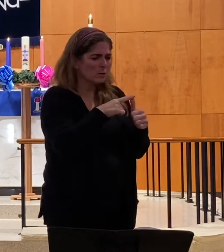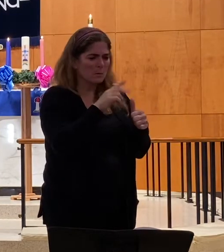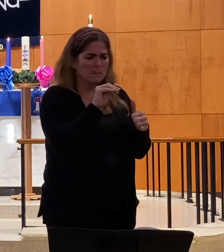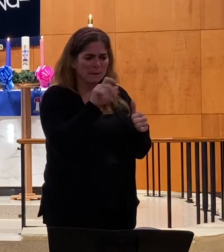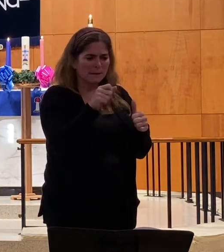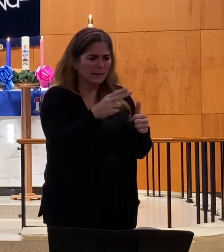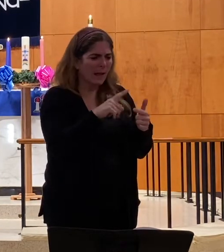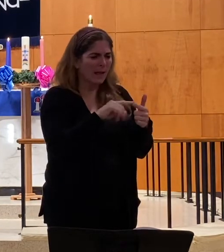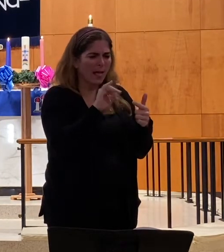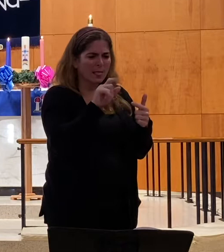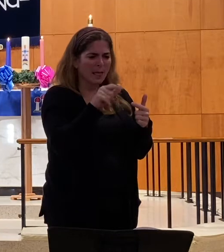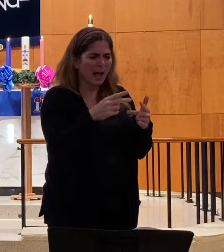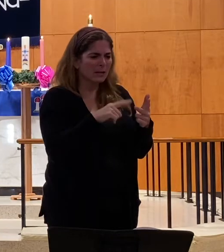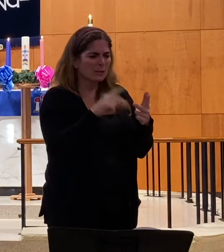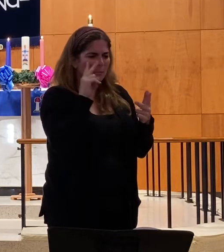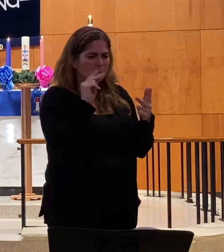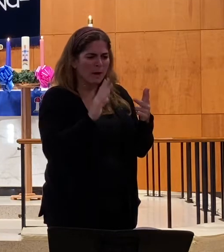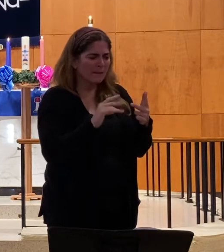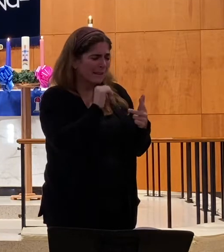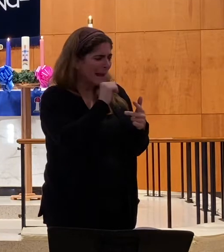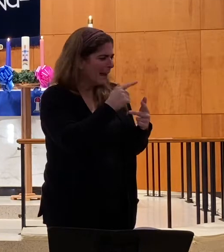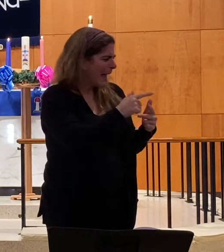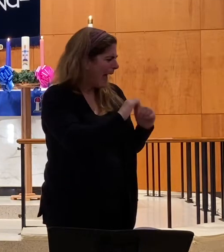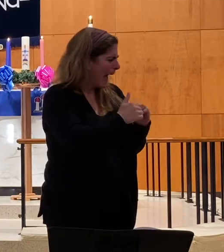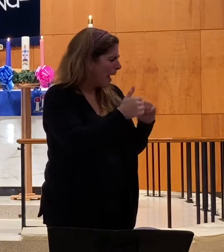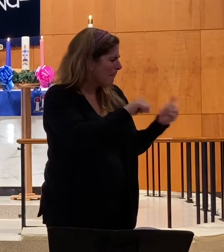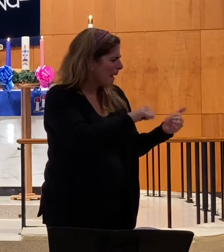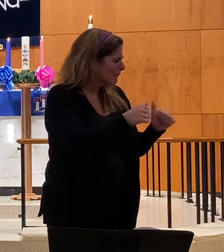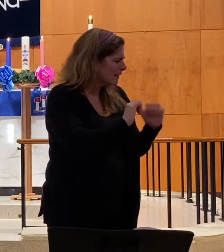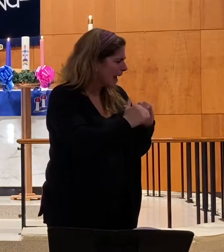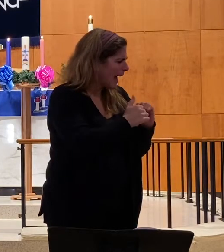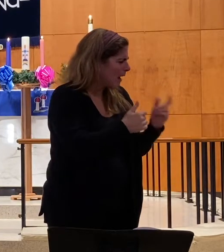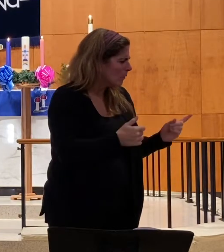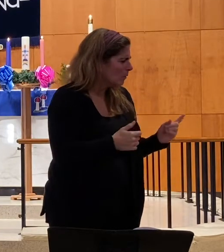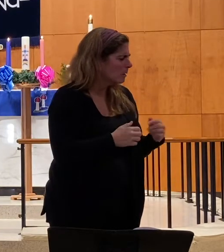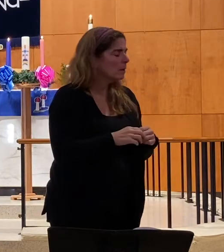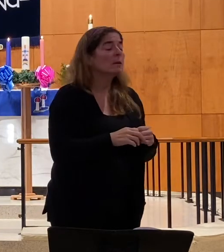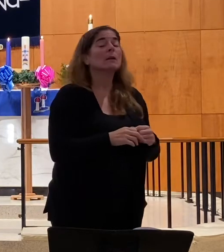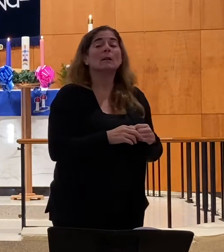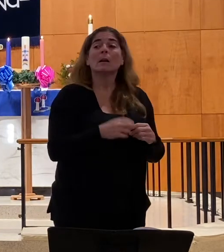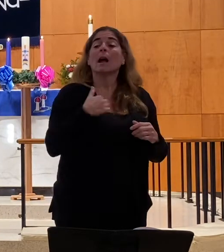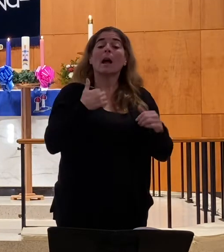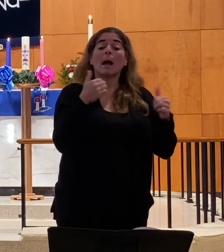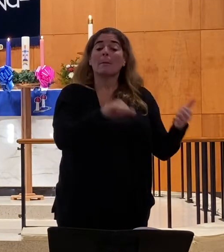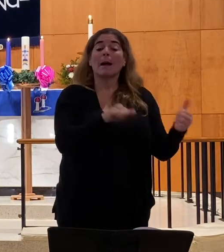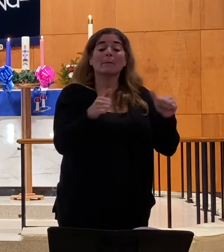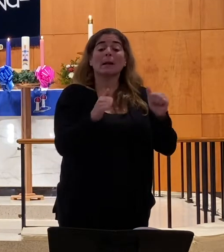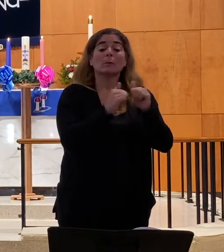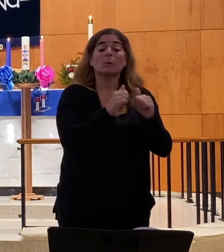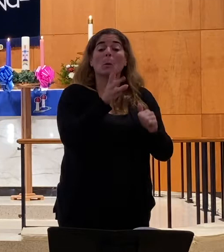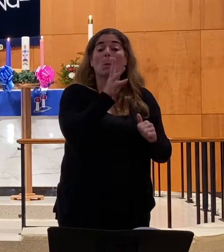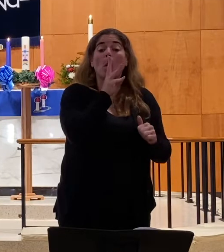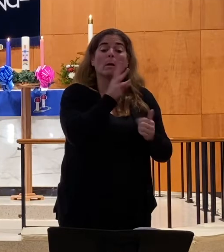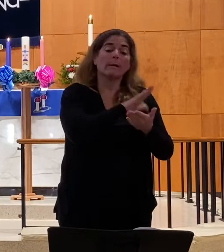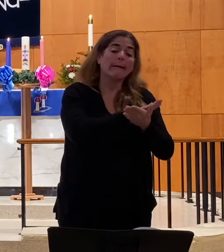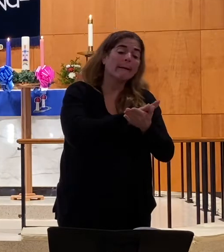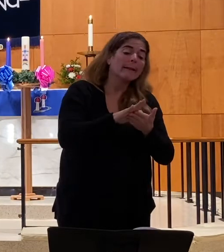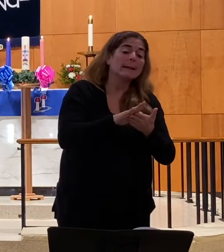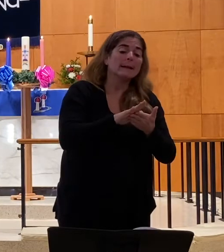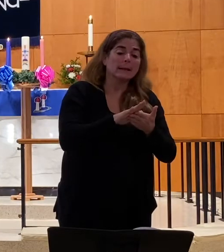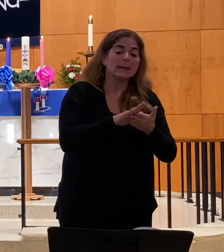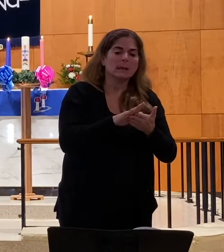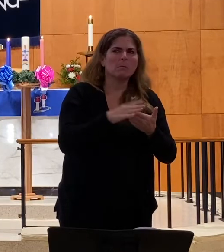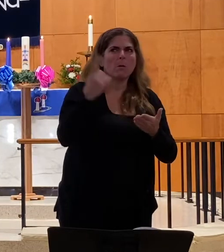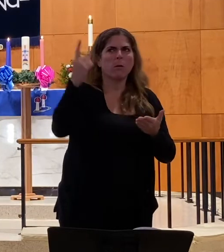Messiah, nor Elijah, nor the prophet?" John answered them, "I baptize with water. Among you